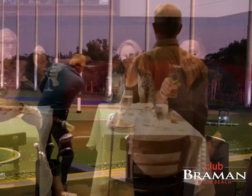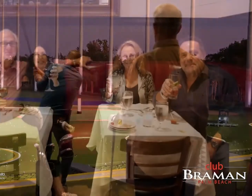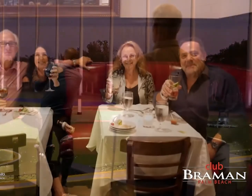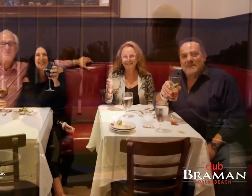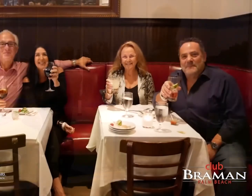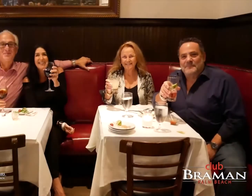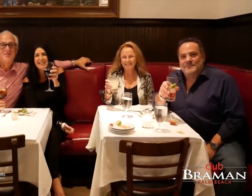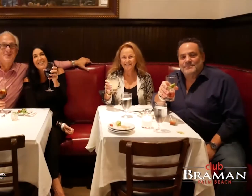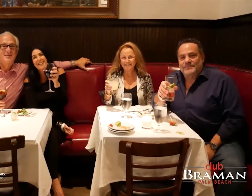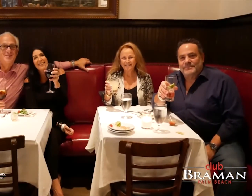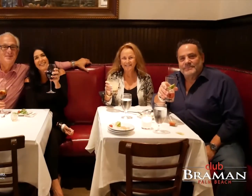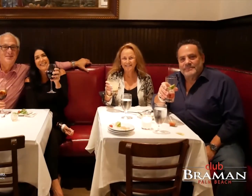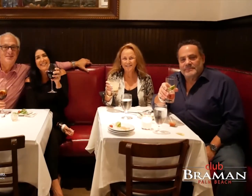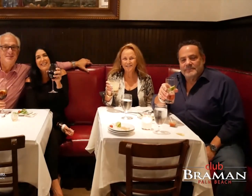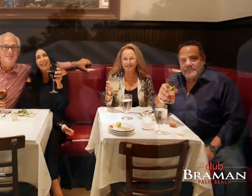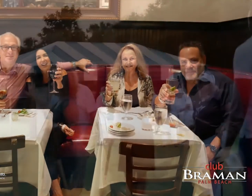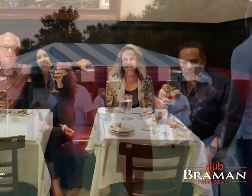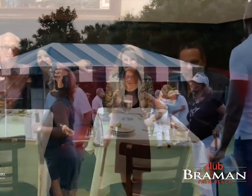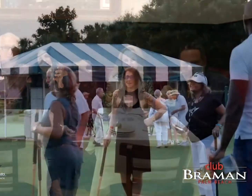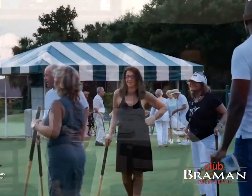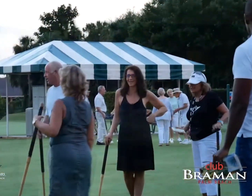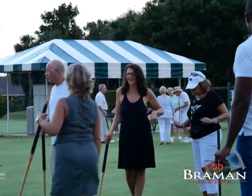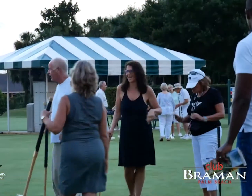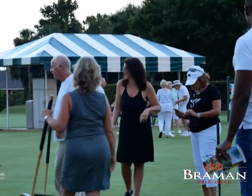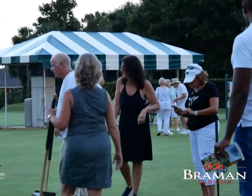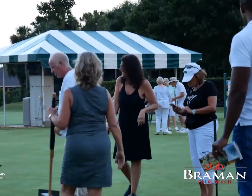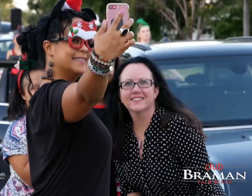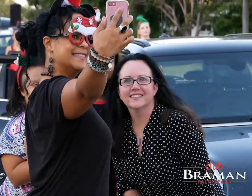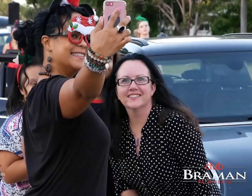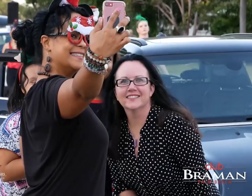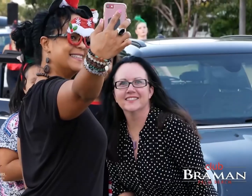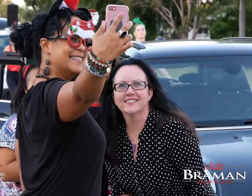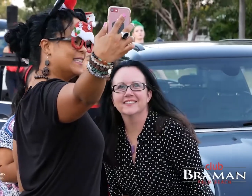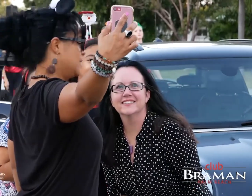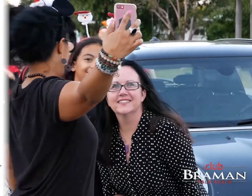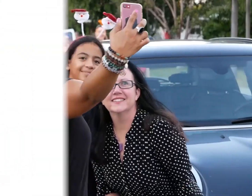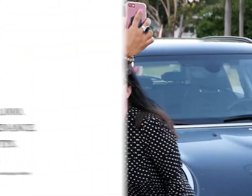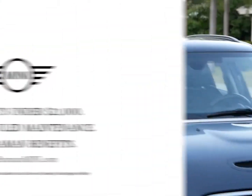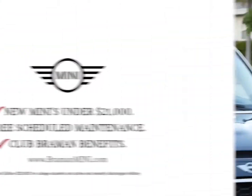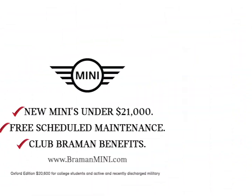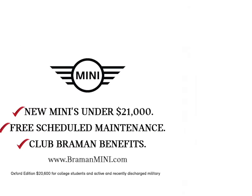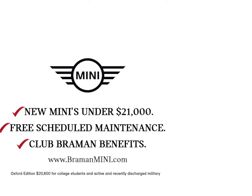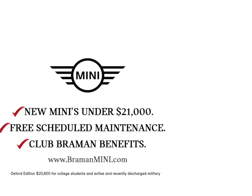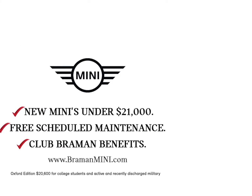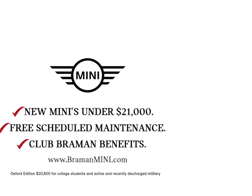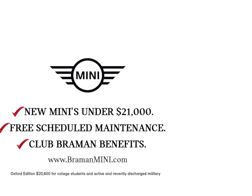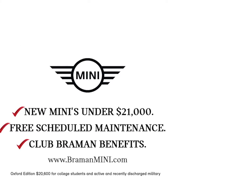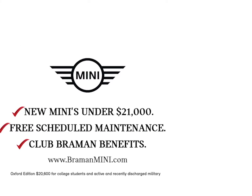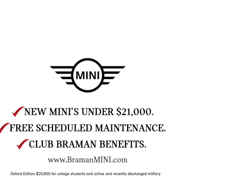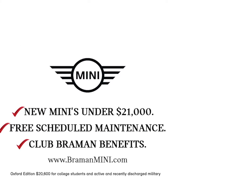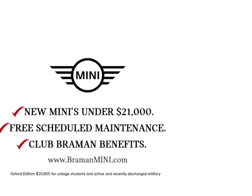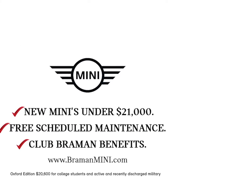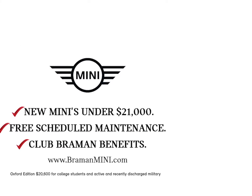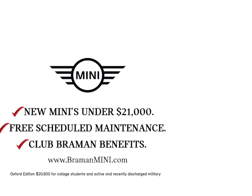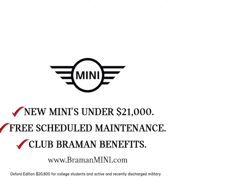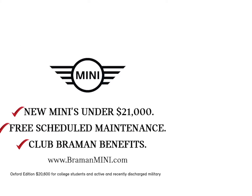events. Mini is more than just driving. It's about having fun with the Bremen Mini community. Learn about Bremen Mini at BremenMini.com. Minis for